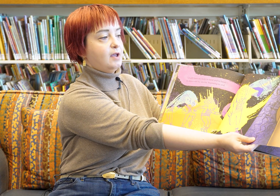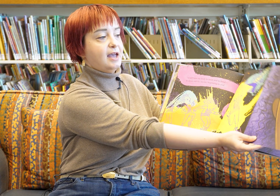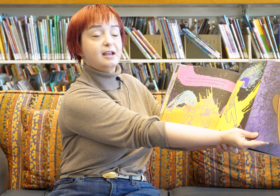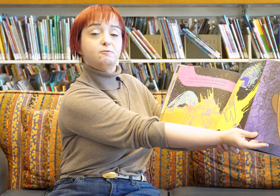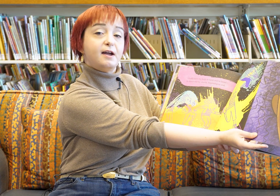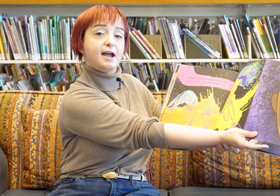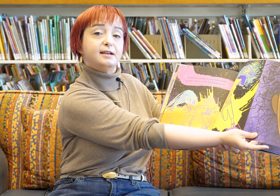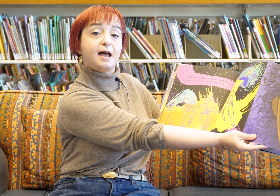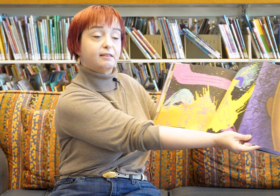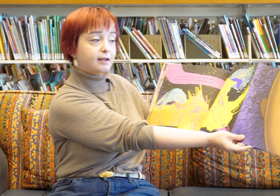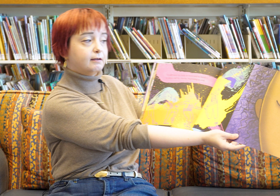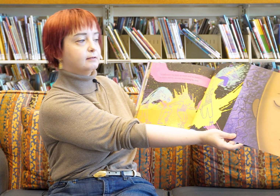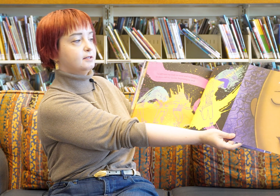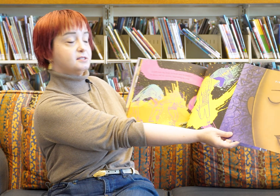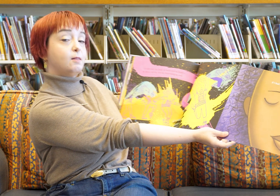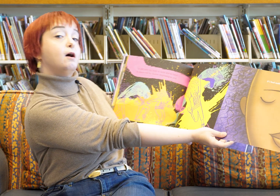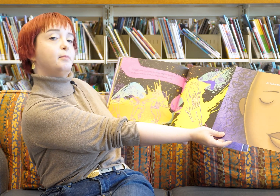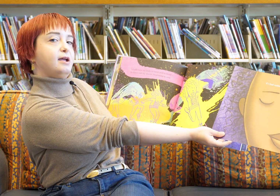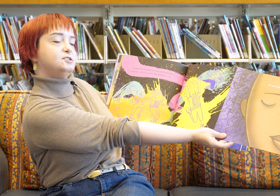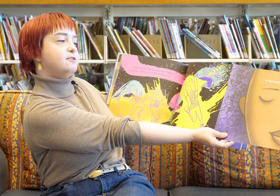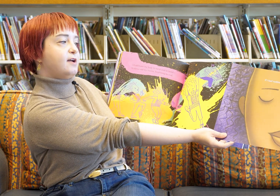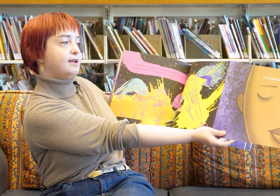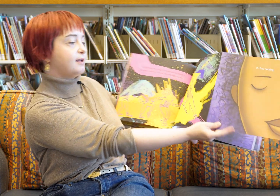And if I had nothing, this is a long page, if I had nothing,